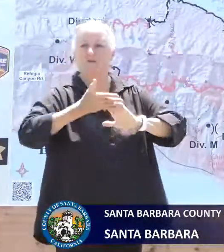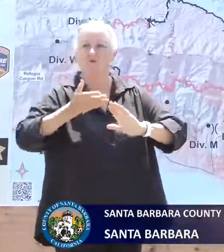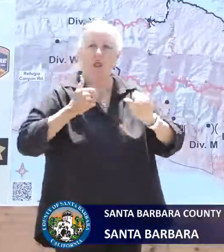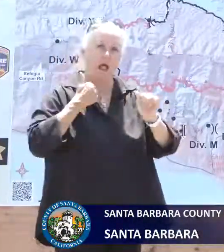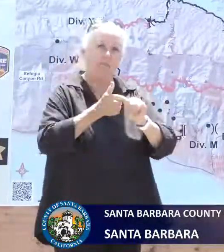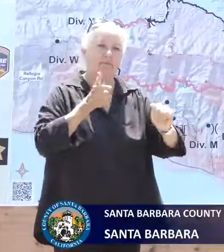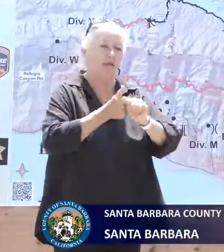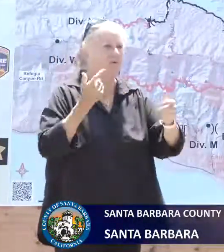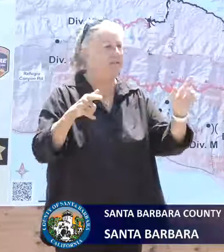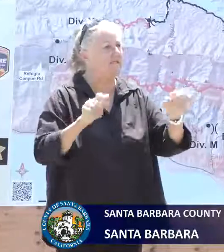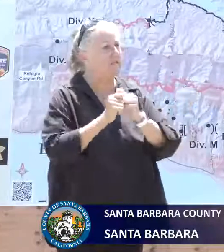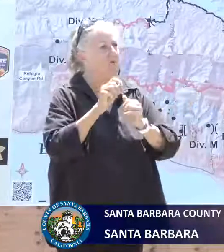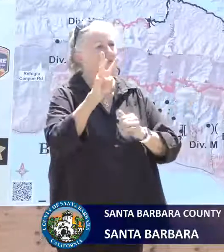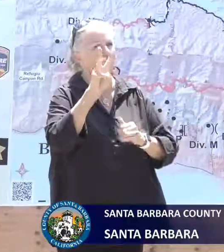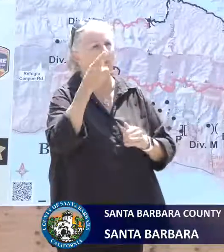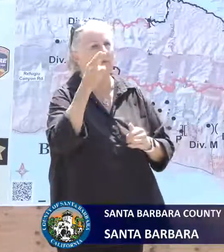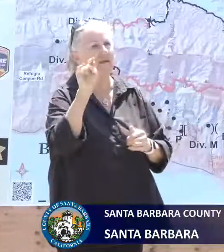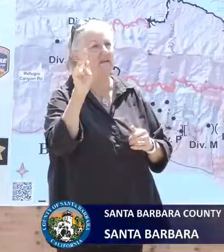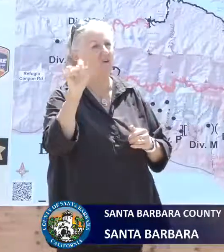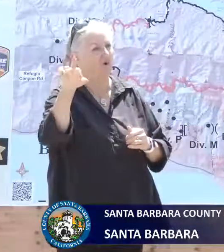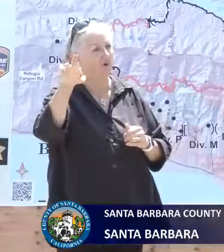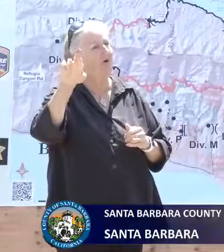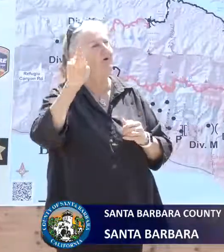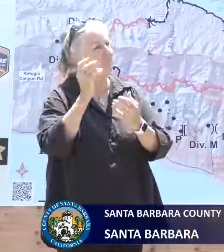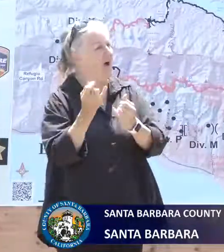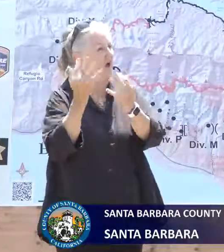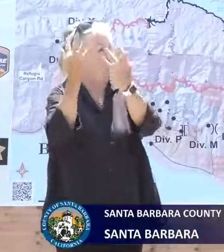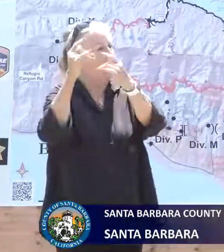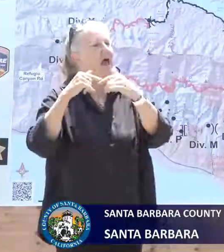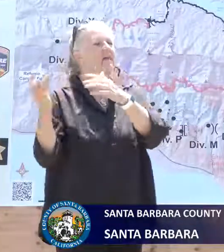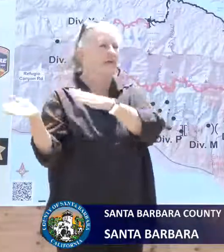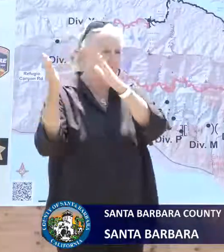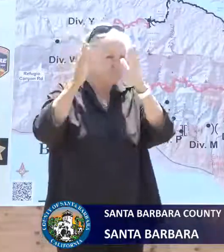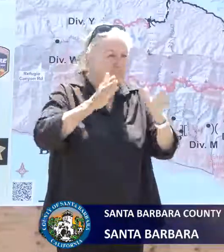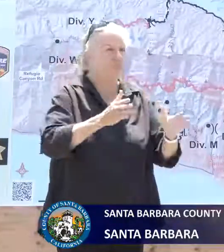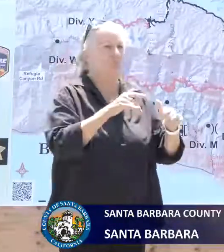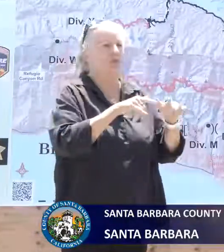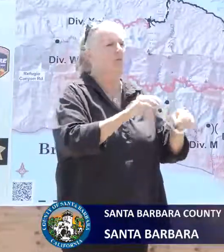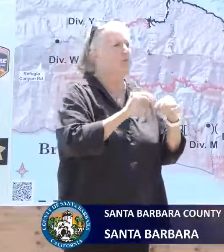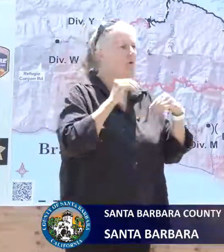happening with the Whittier fire, and then we'll move on and we'll have